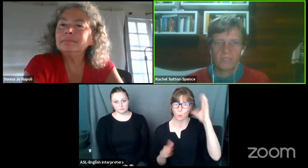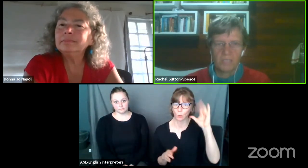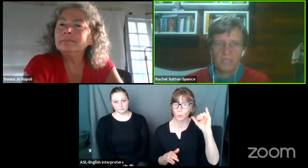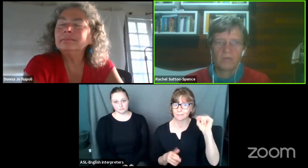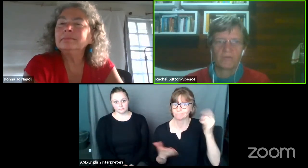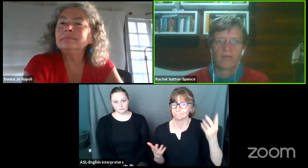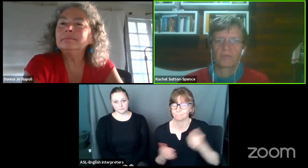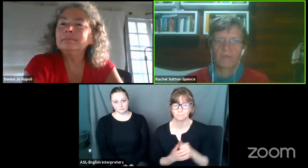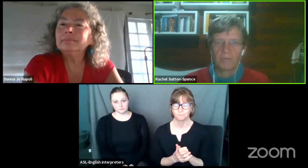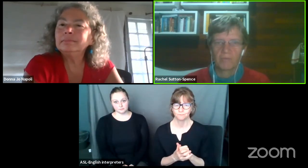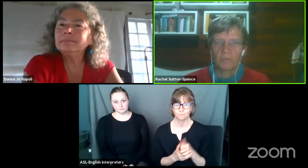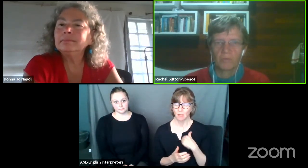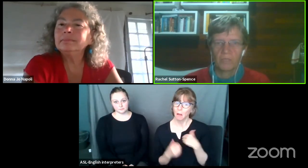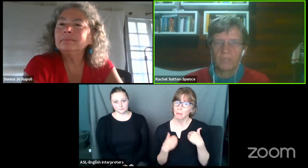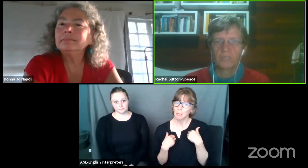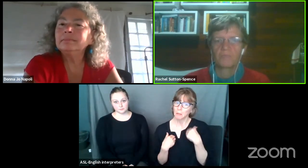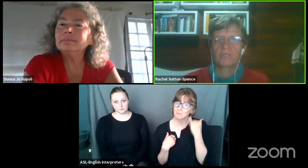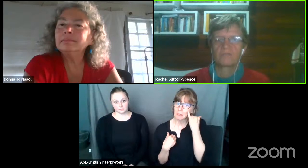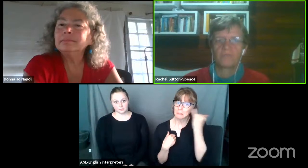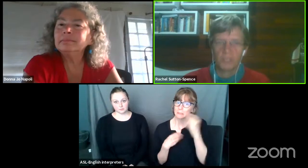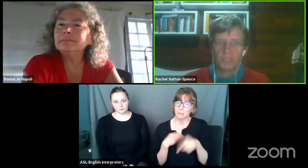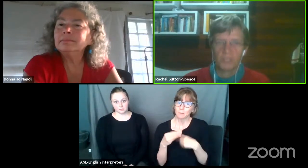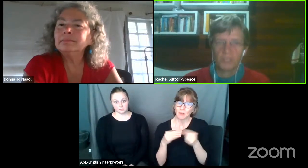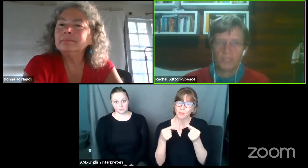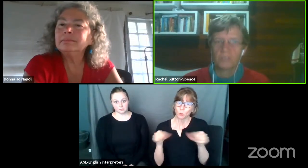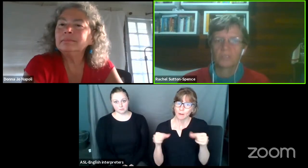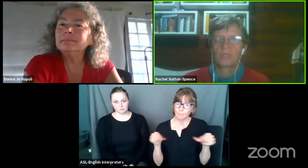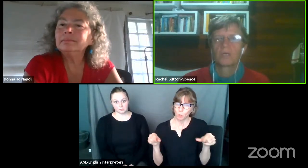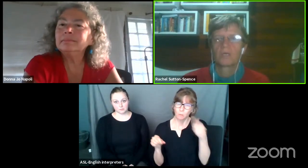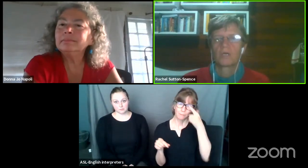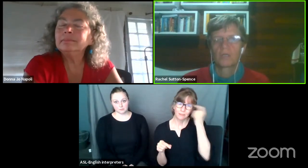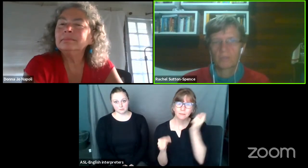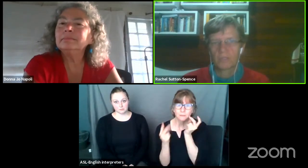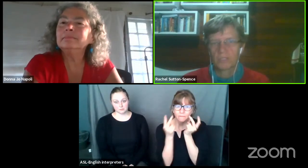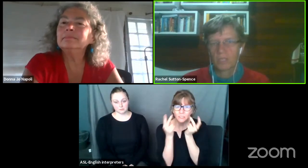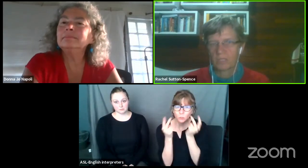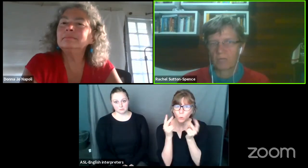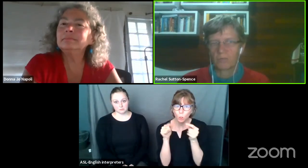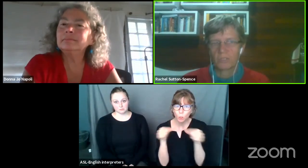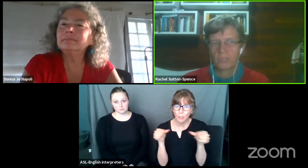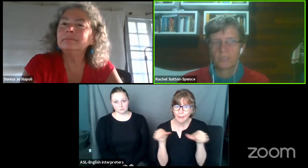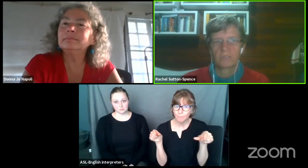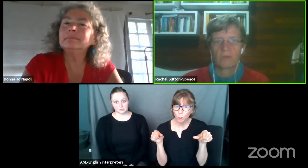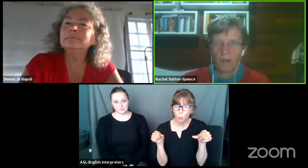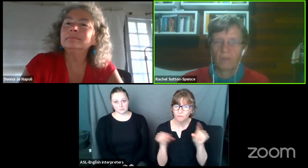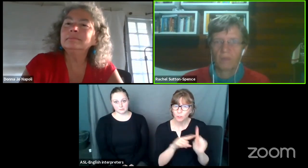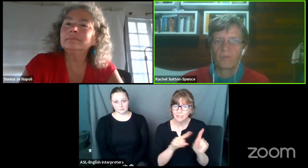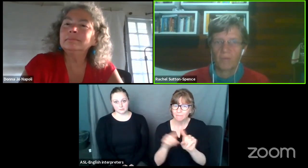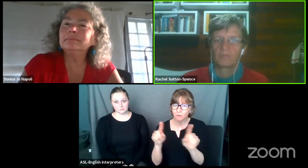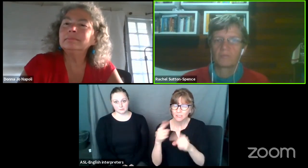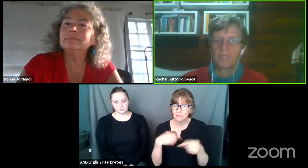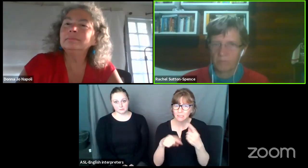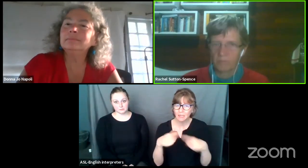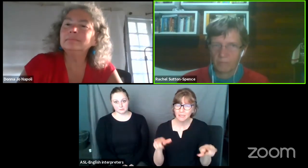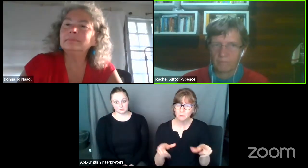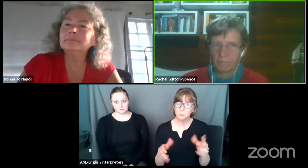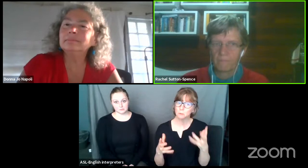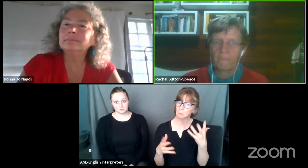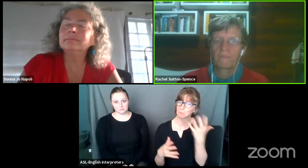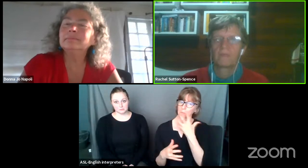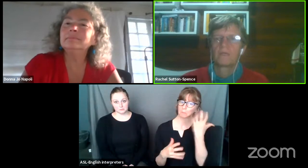an idea of how the grammar works because visual grammars across sign languages are remarkably